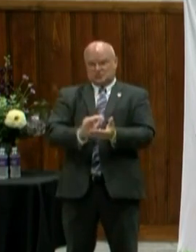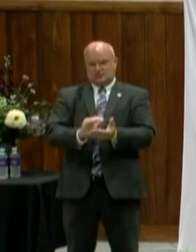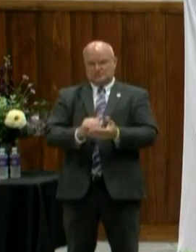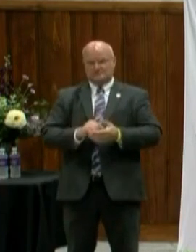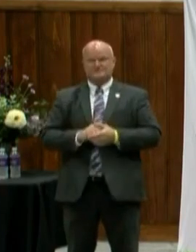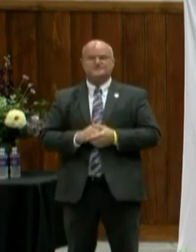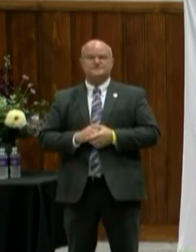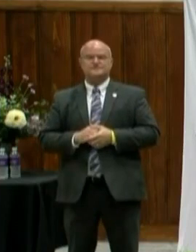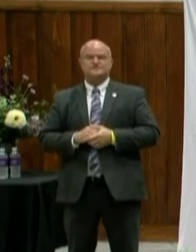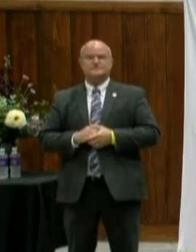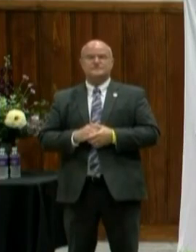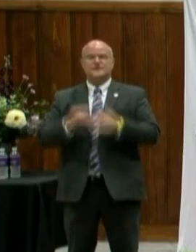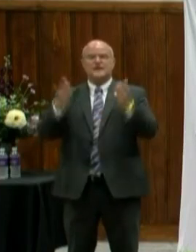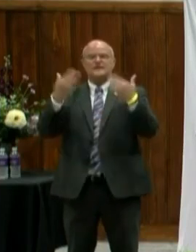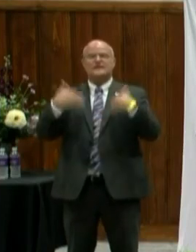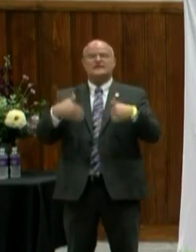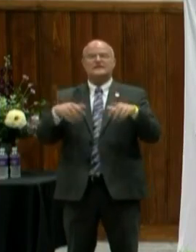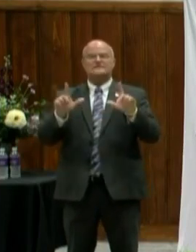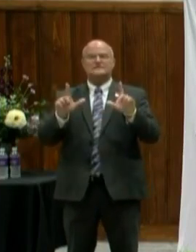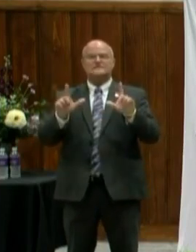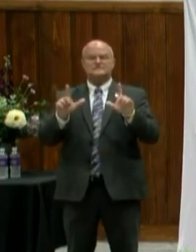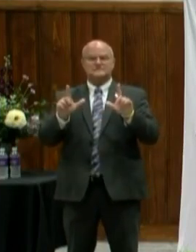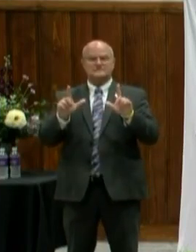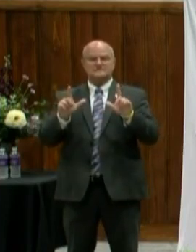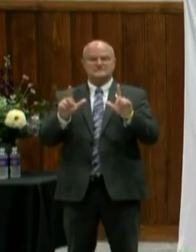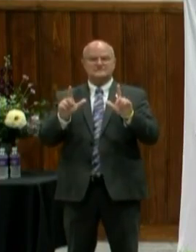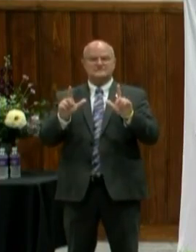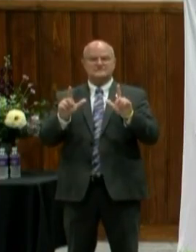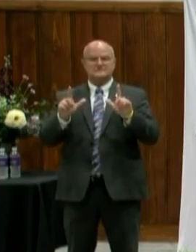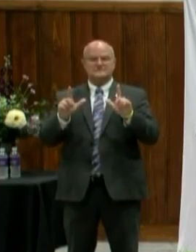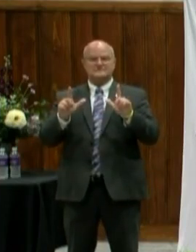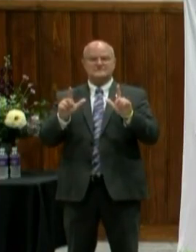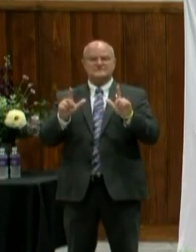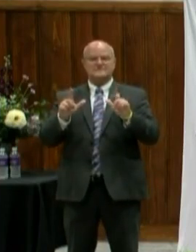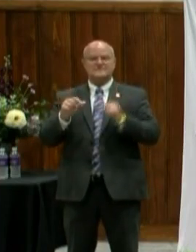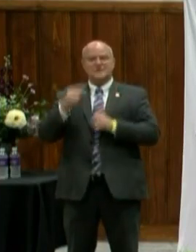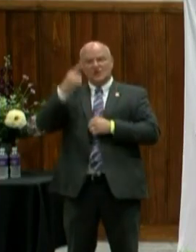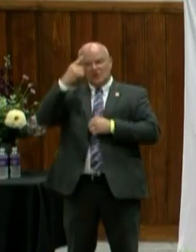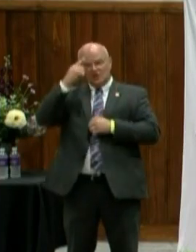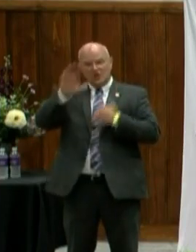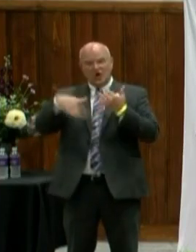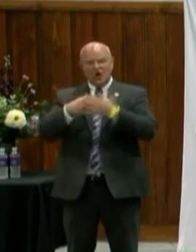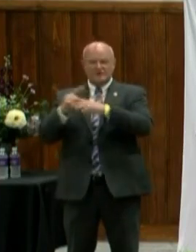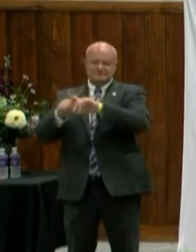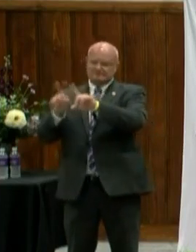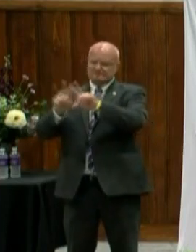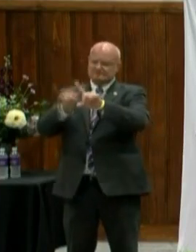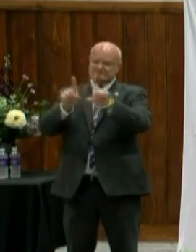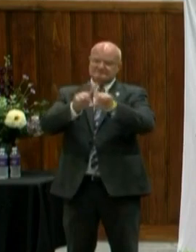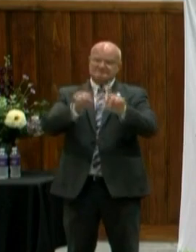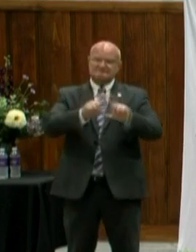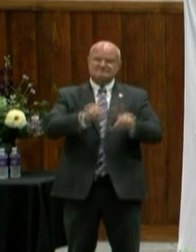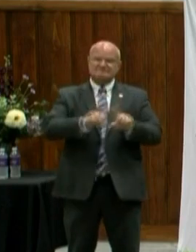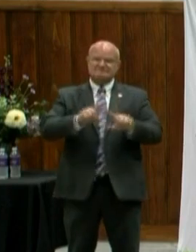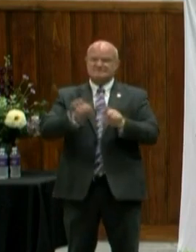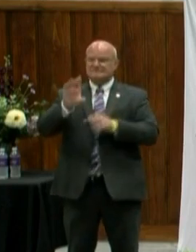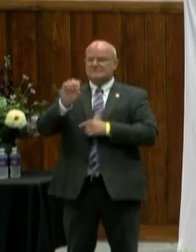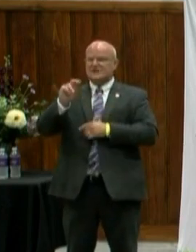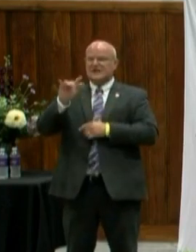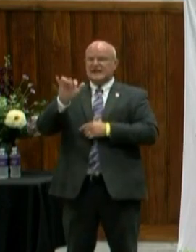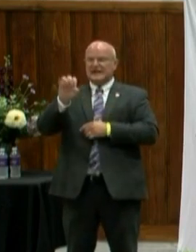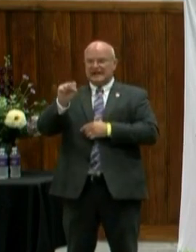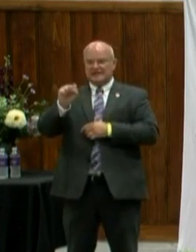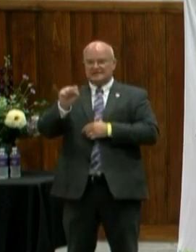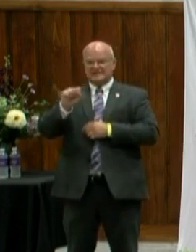And then you'll see the next one, which is for all the different counties in the